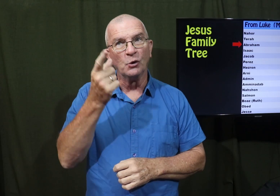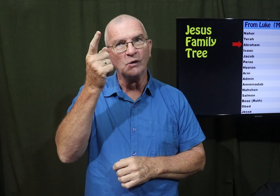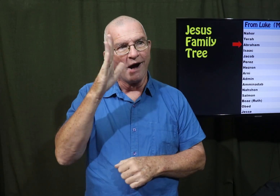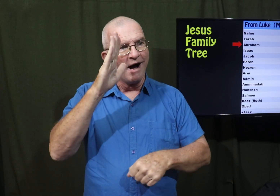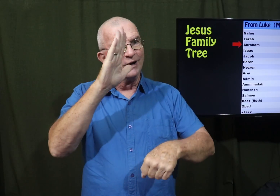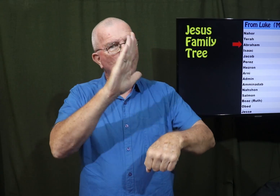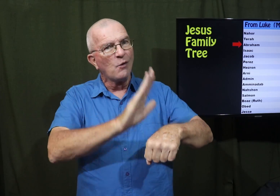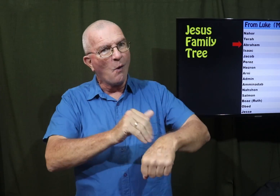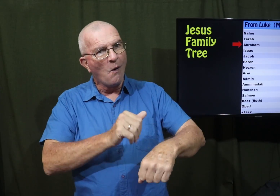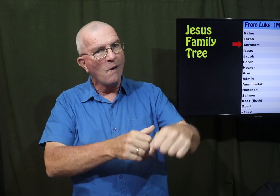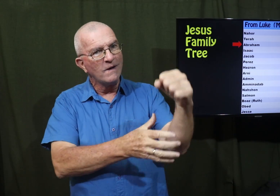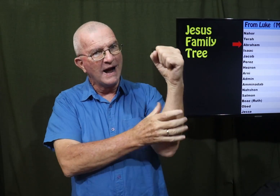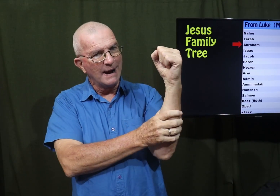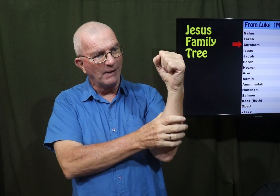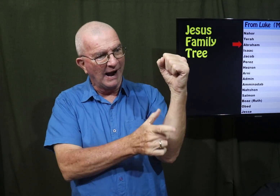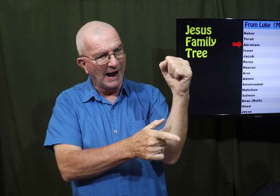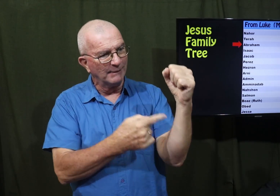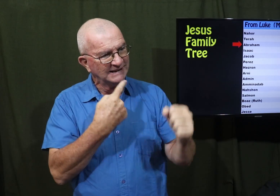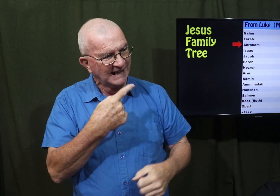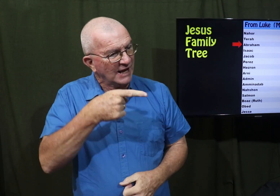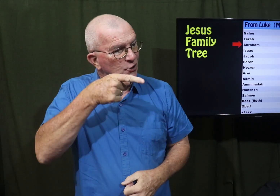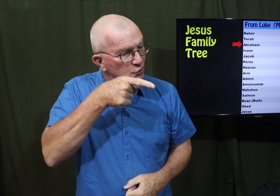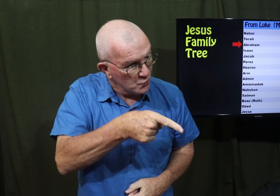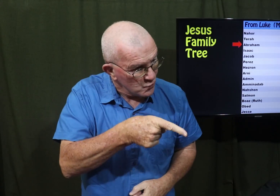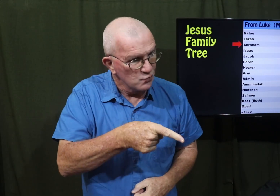So God called Abraham and said,